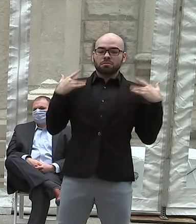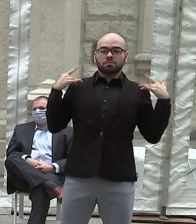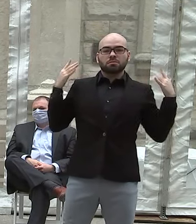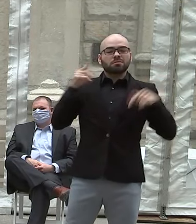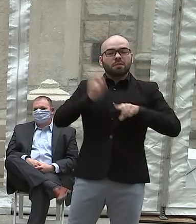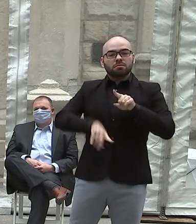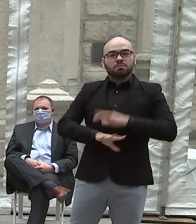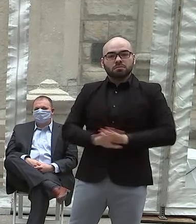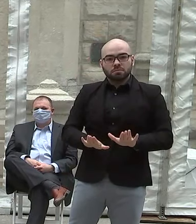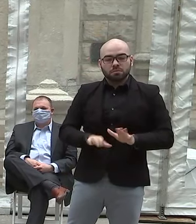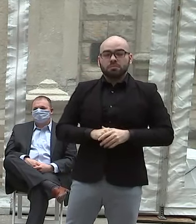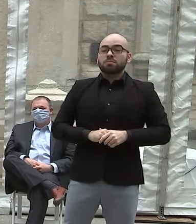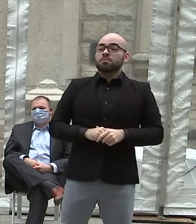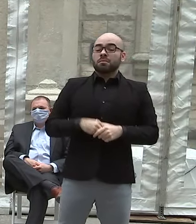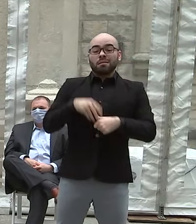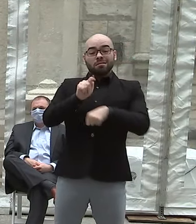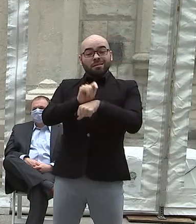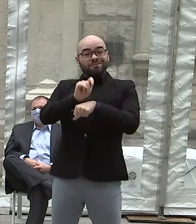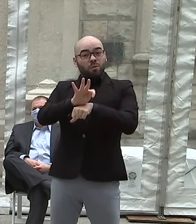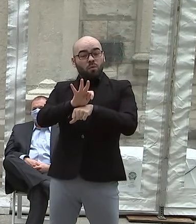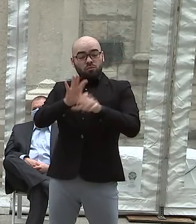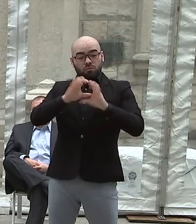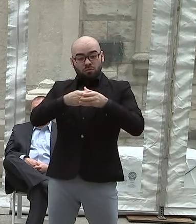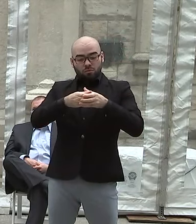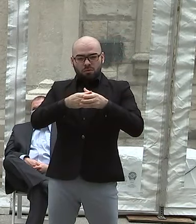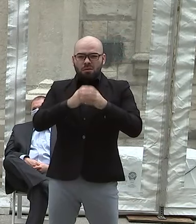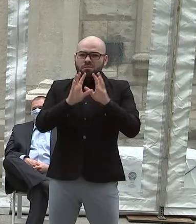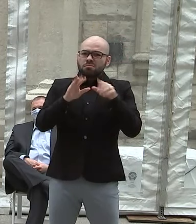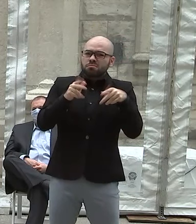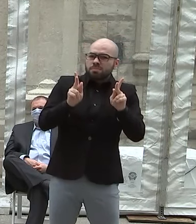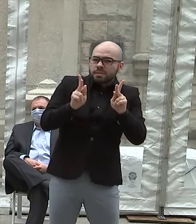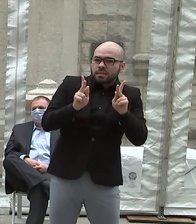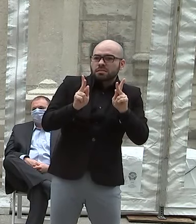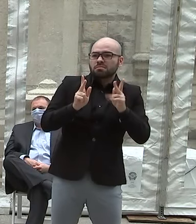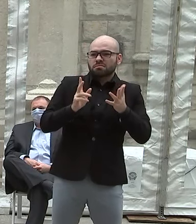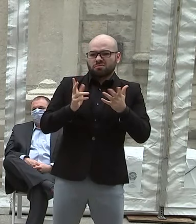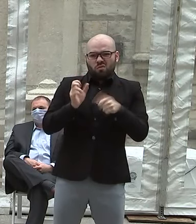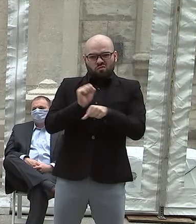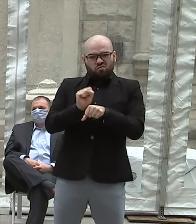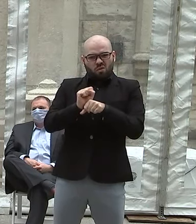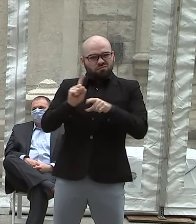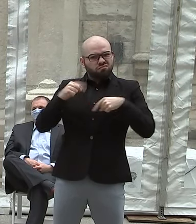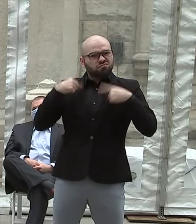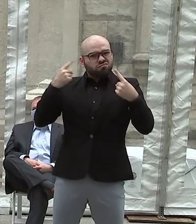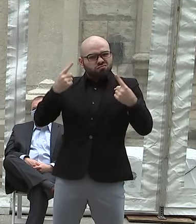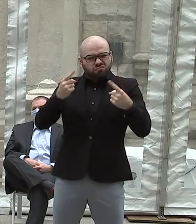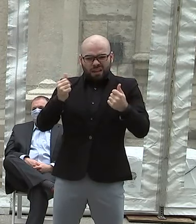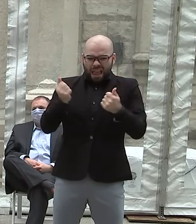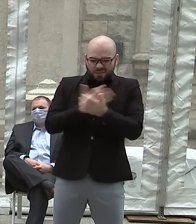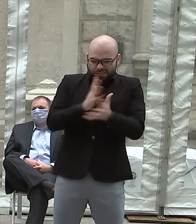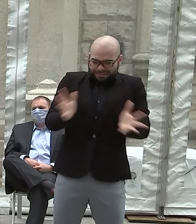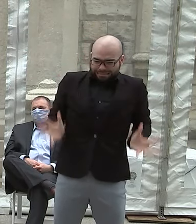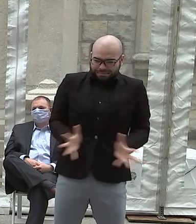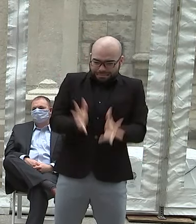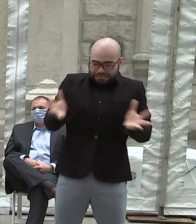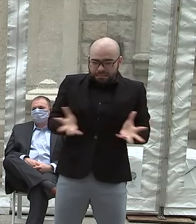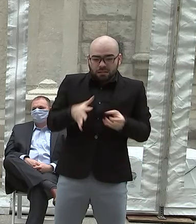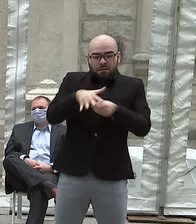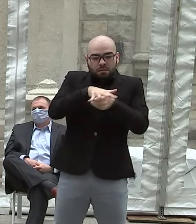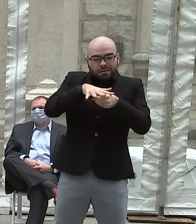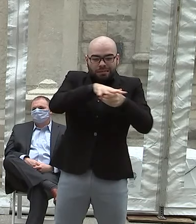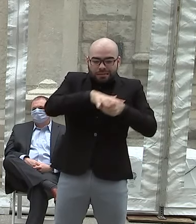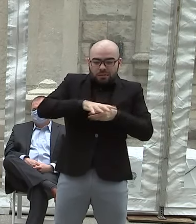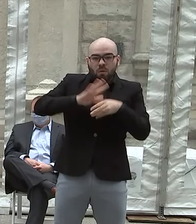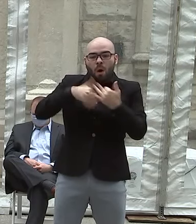This task force provides us a space to continue the work we've been doing to advance the entire region via sector-based economic